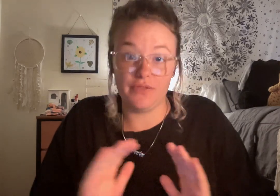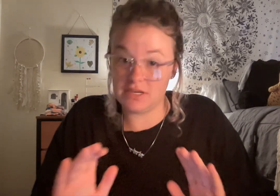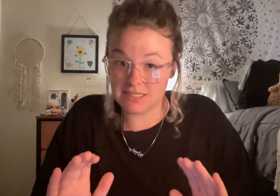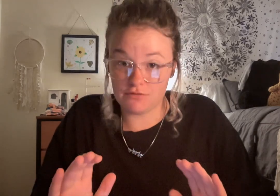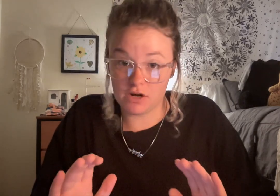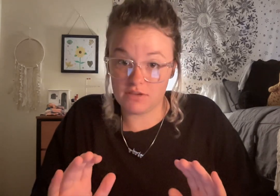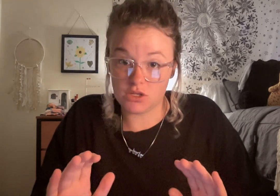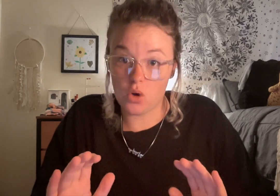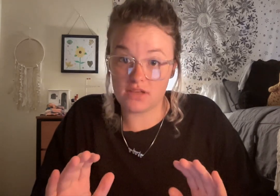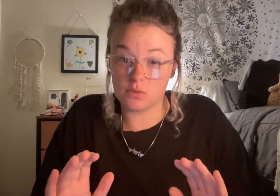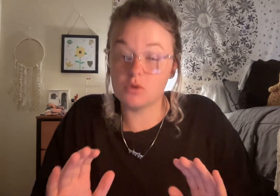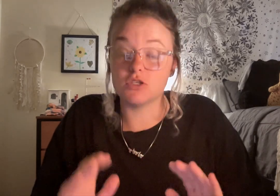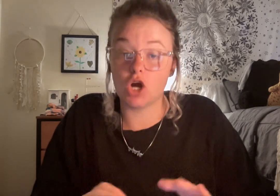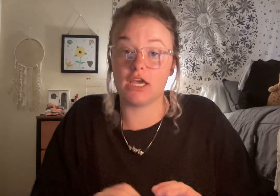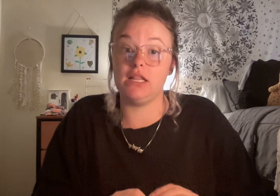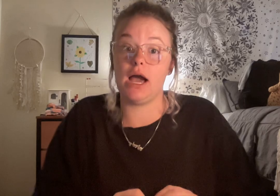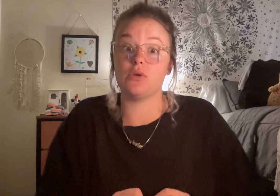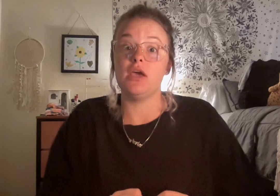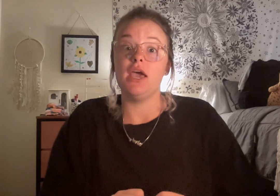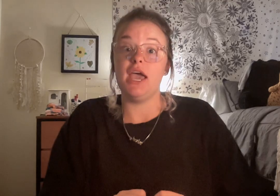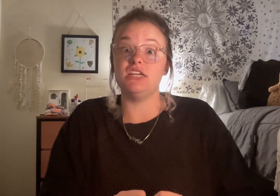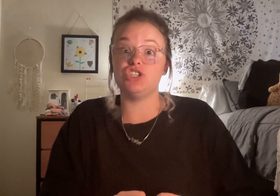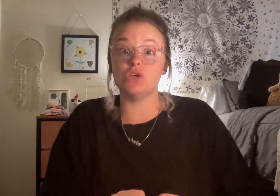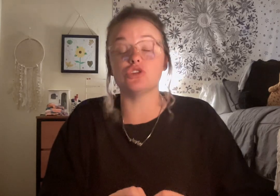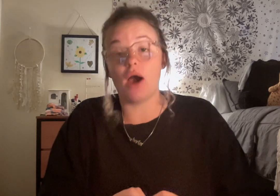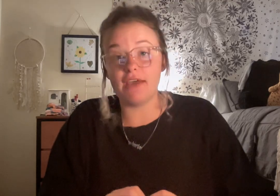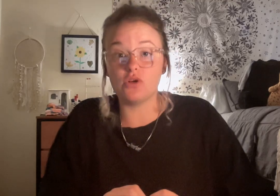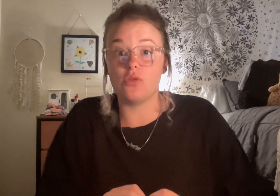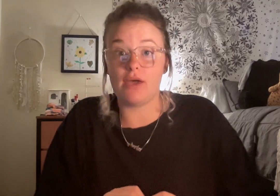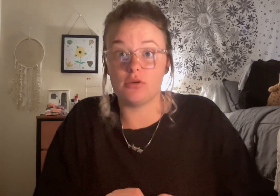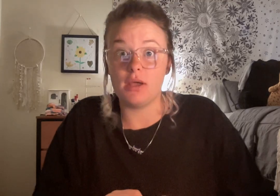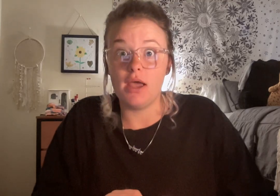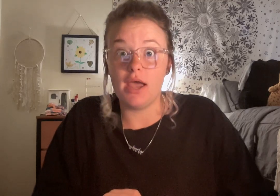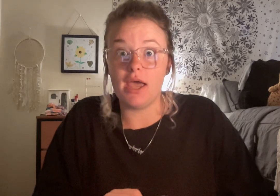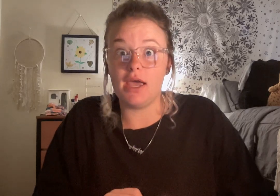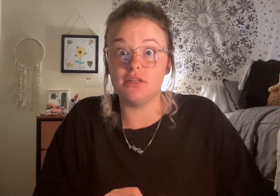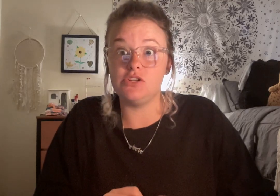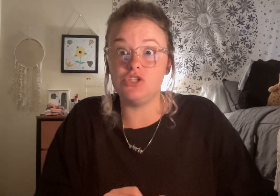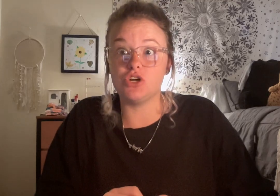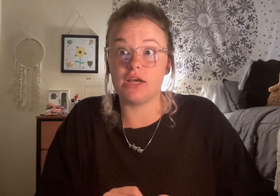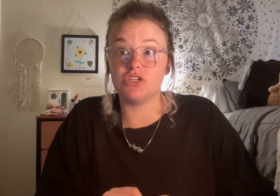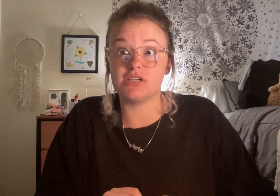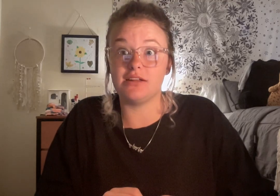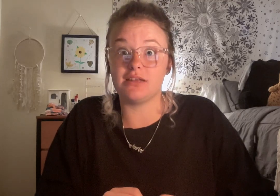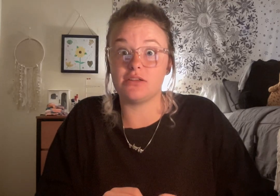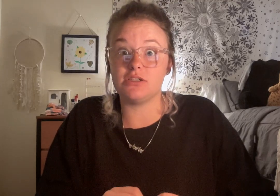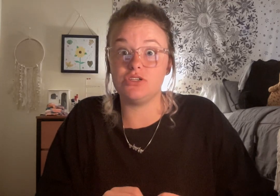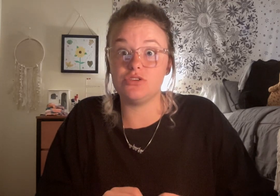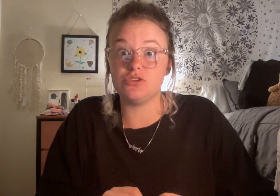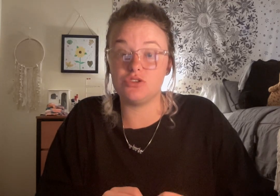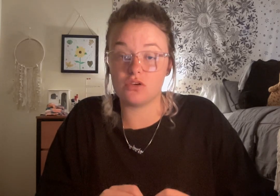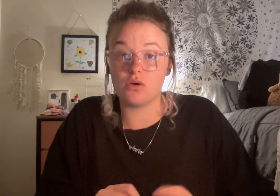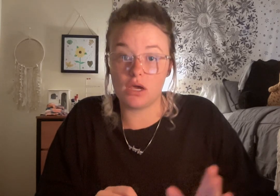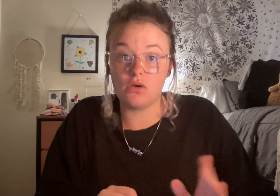this in front of like the whole class. So we was talking loud. And she goes, so I have to go to the bathroom. And the teacher and I just kind of like looked at each other, and she's like, okay, you can go to the